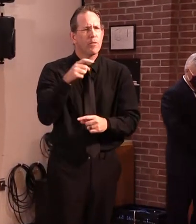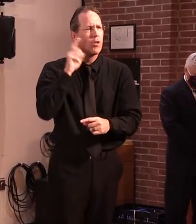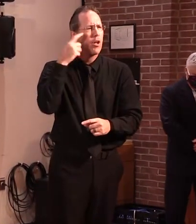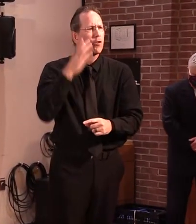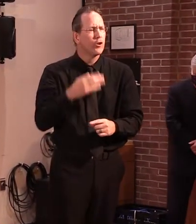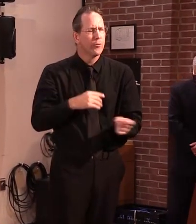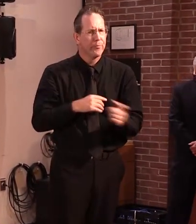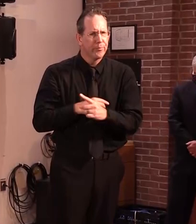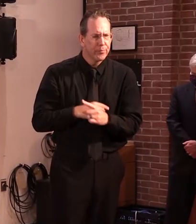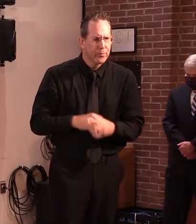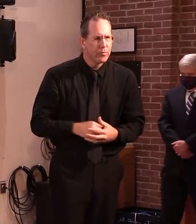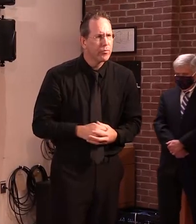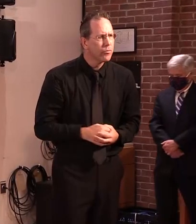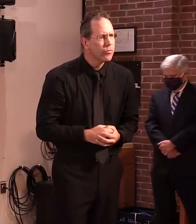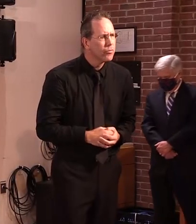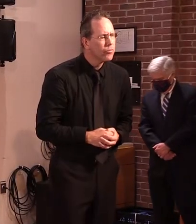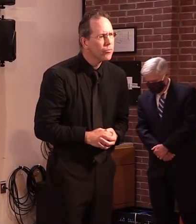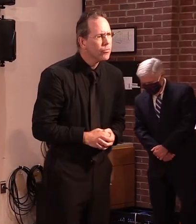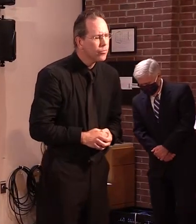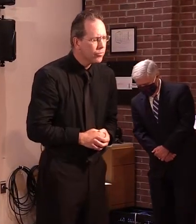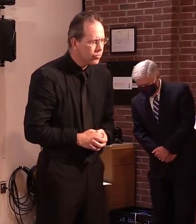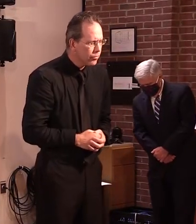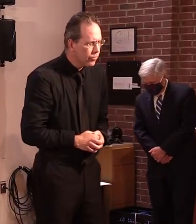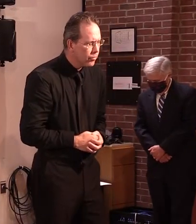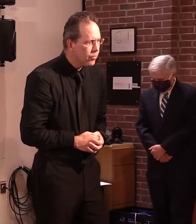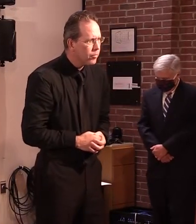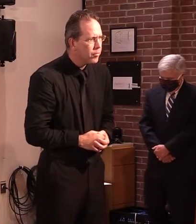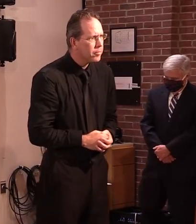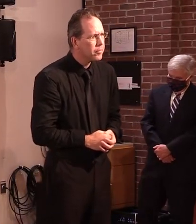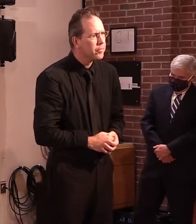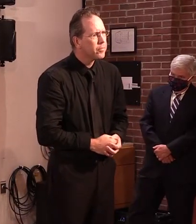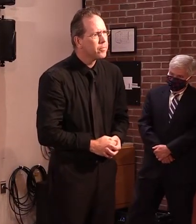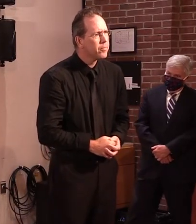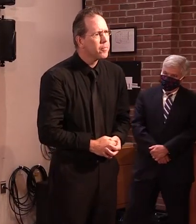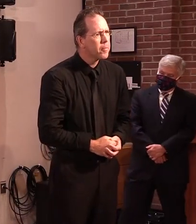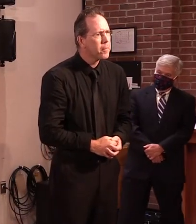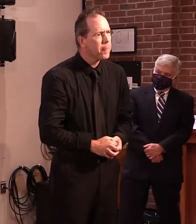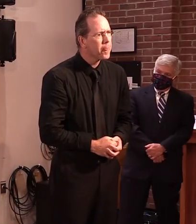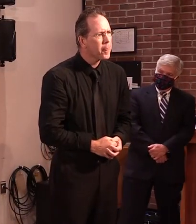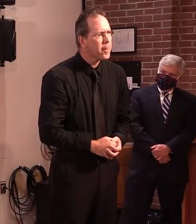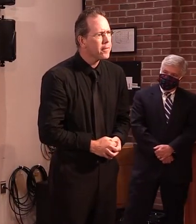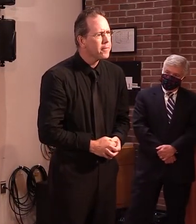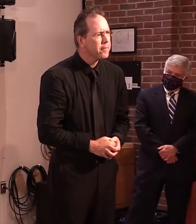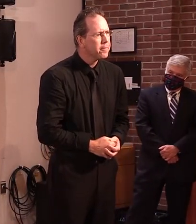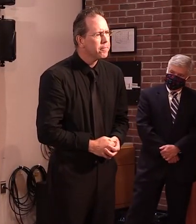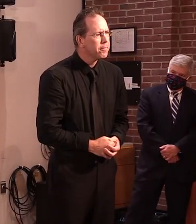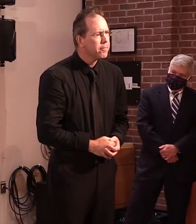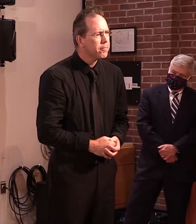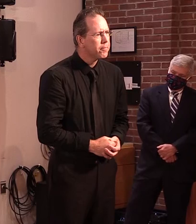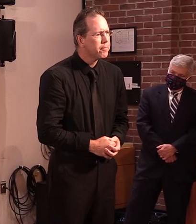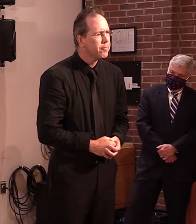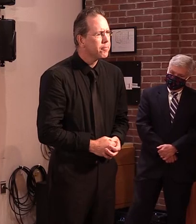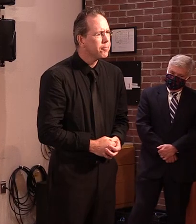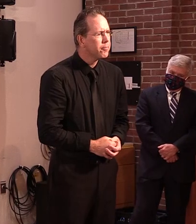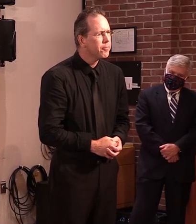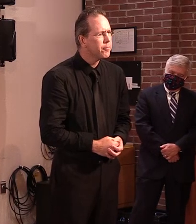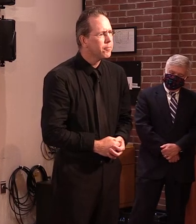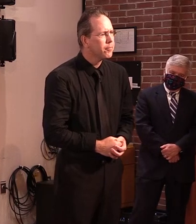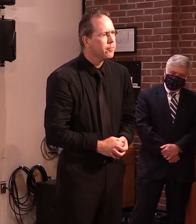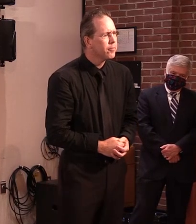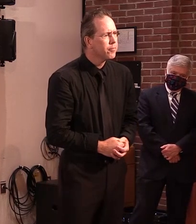Governor, I've seen that you've obviously you've extended the your executive order again,